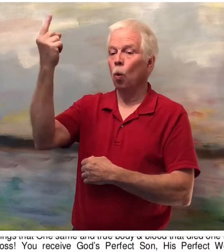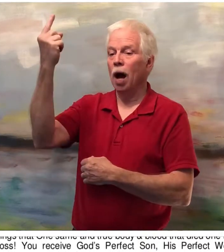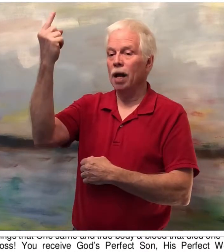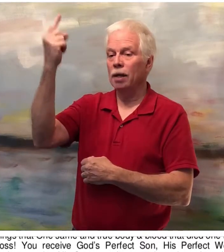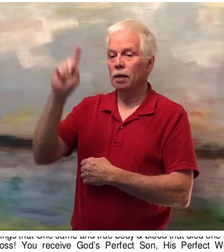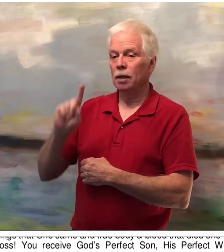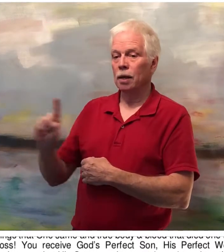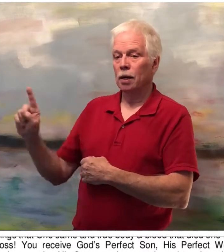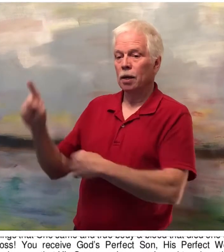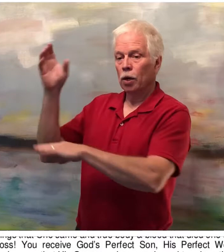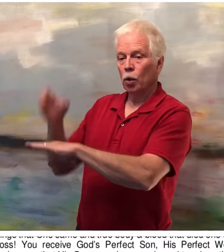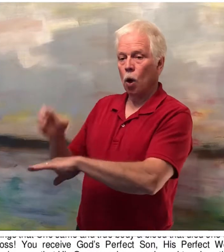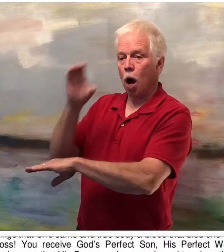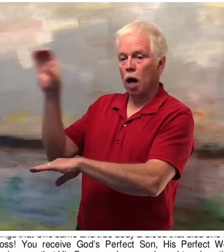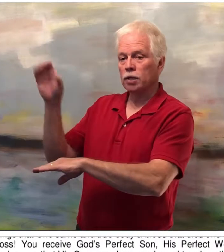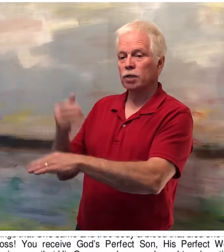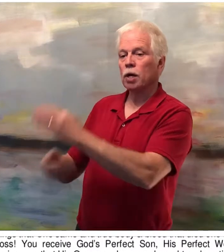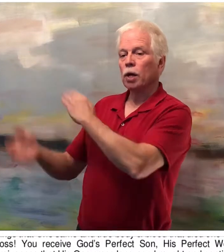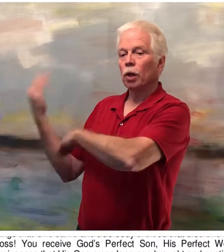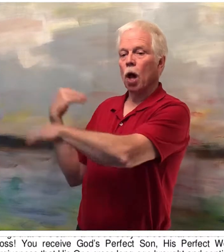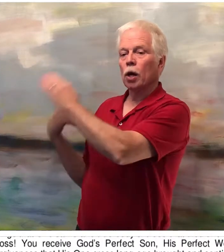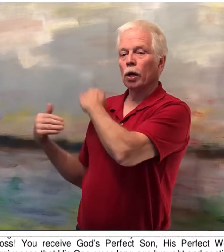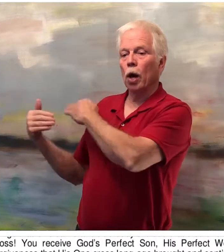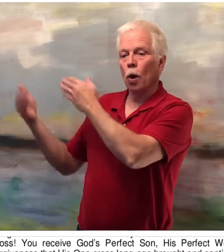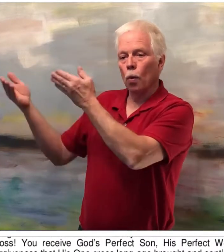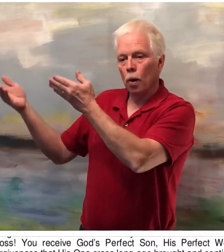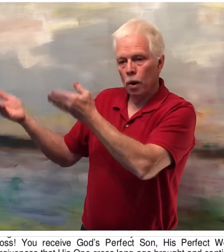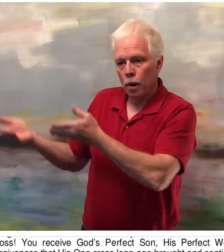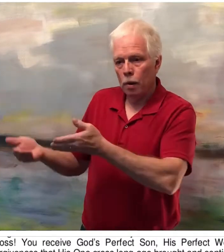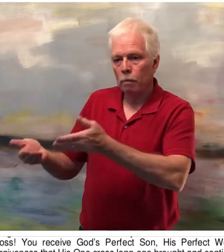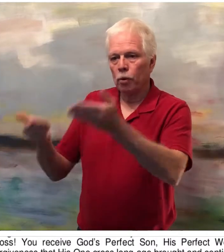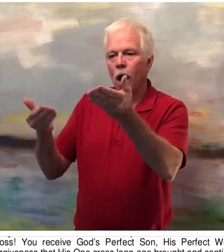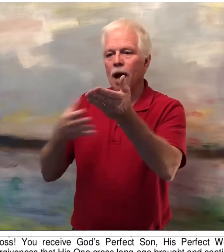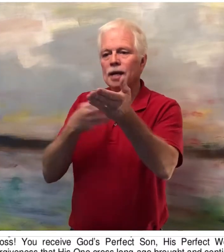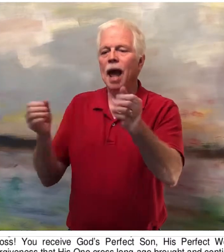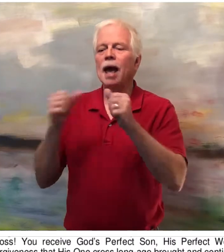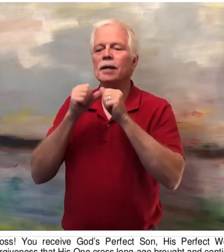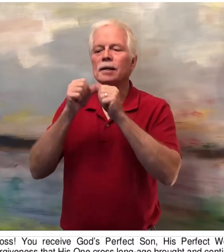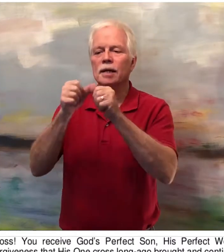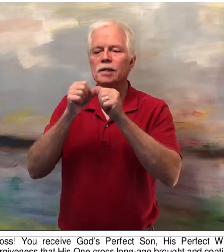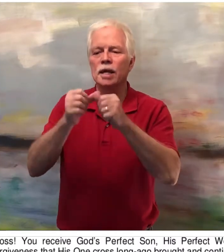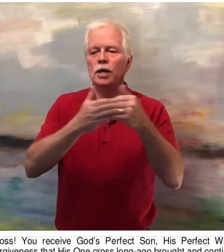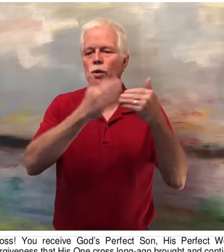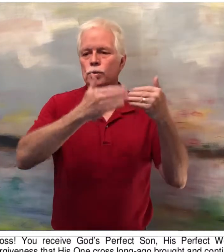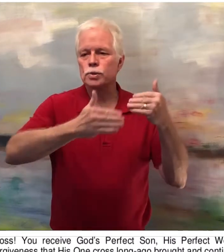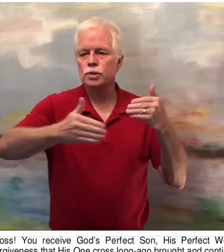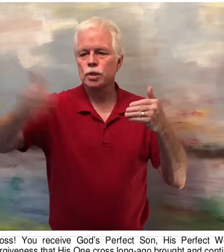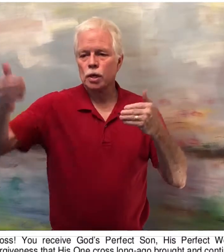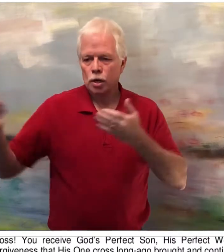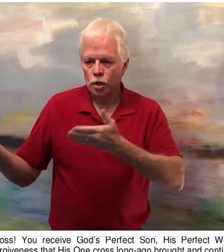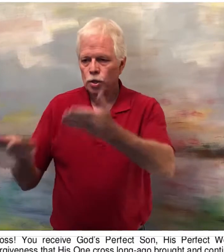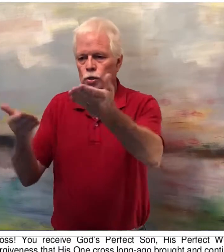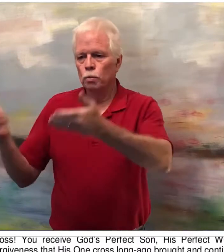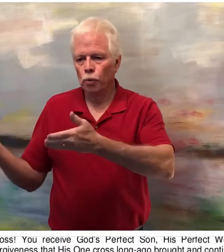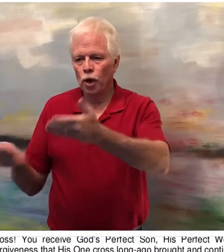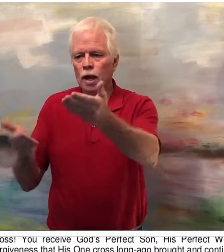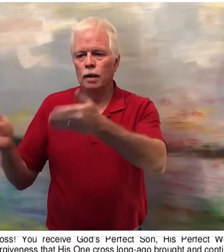one cross long ago brought and continues to bring